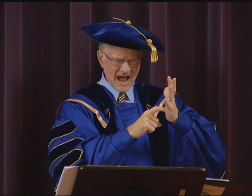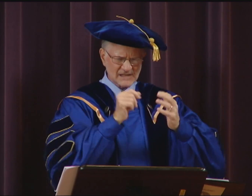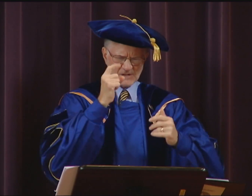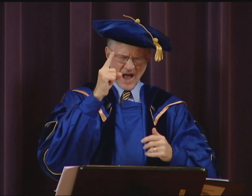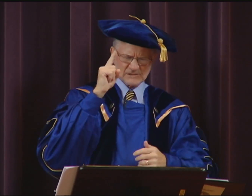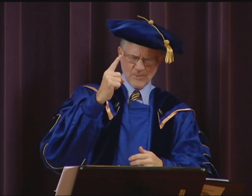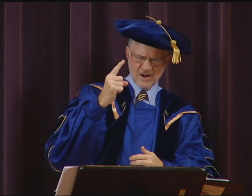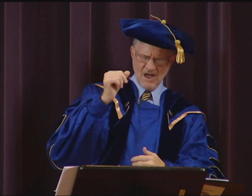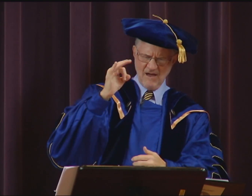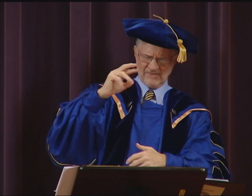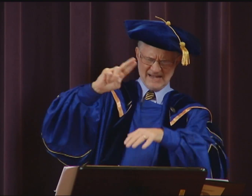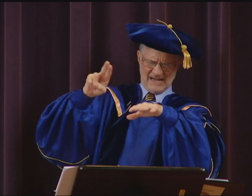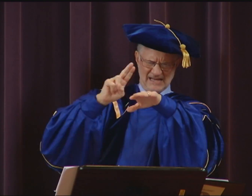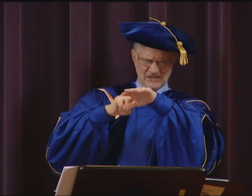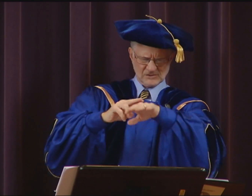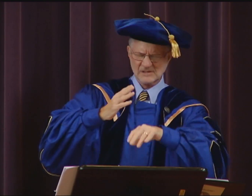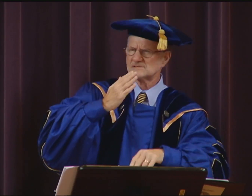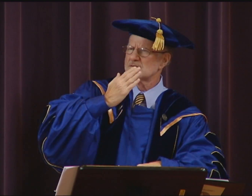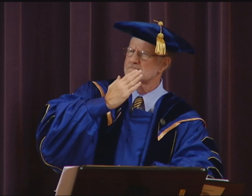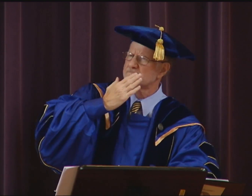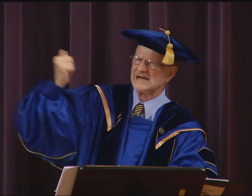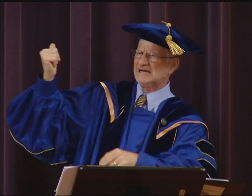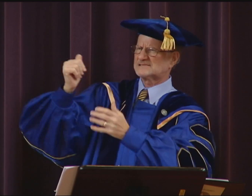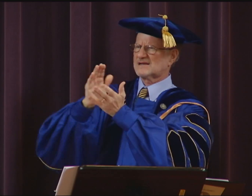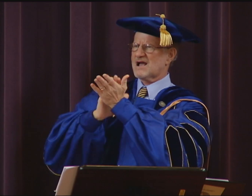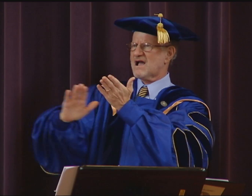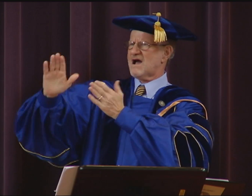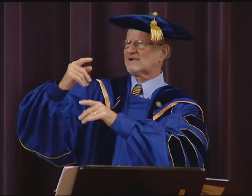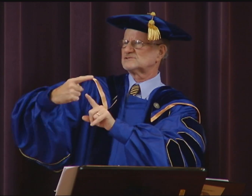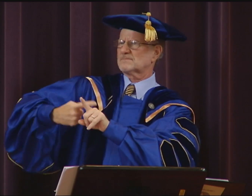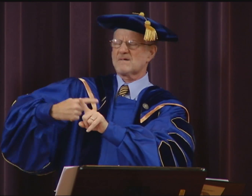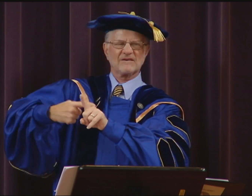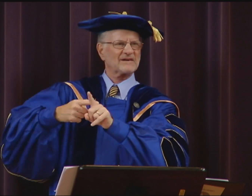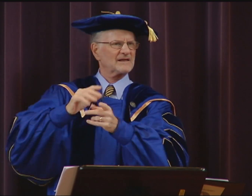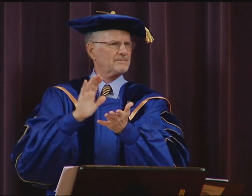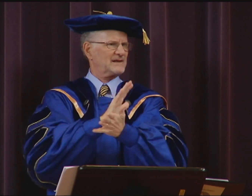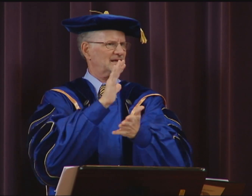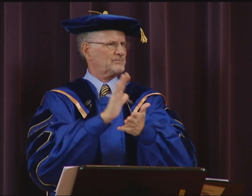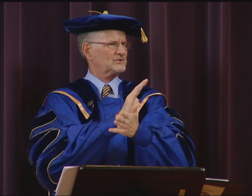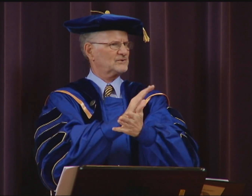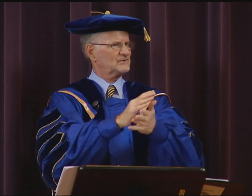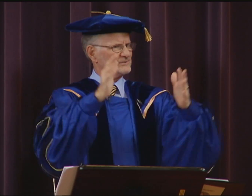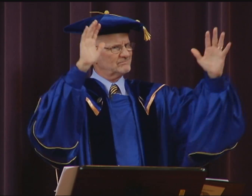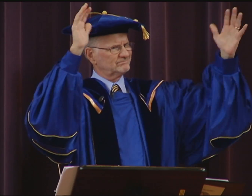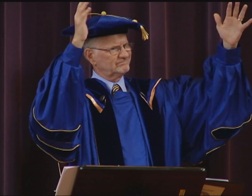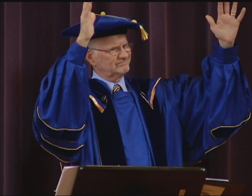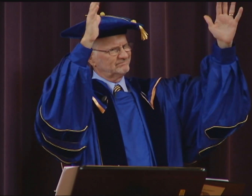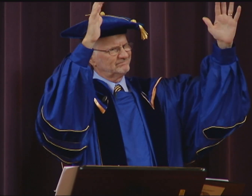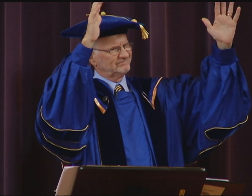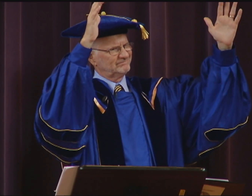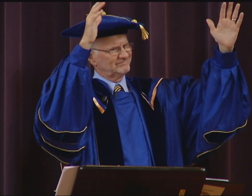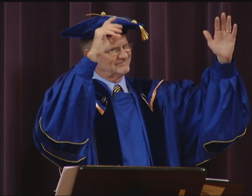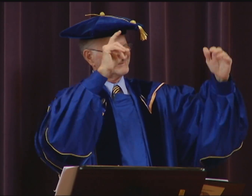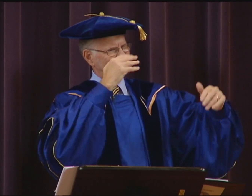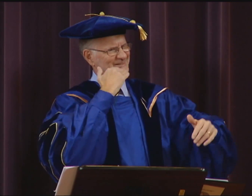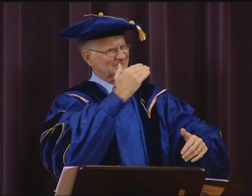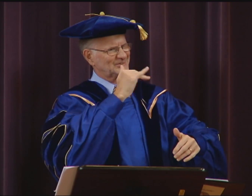So during the senior year, he was recognized as one of the nation's best small